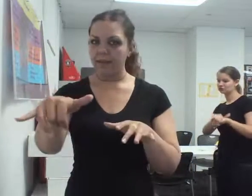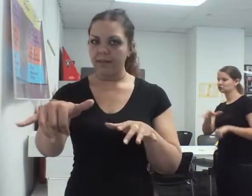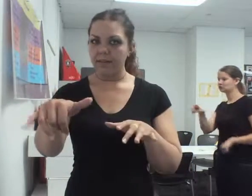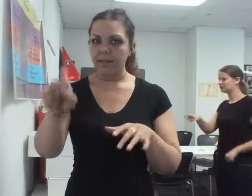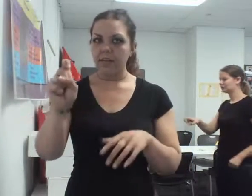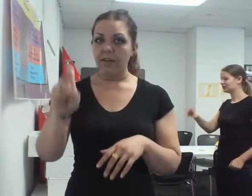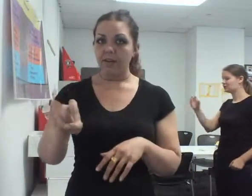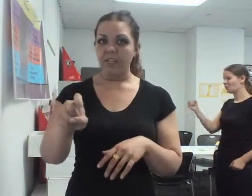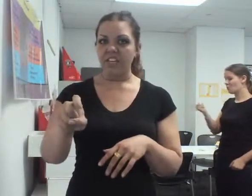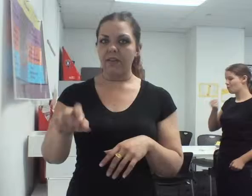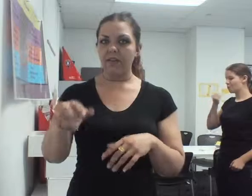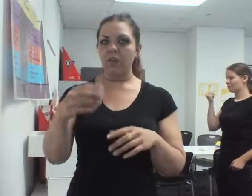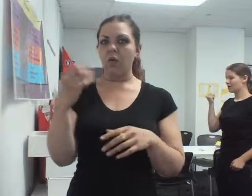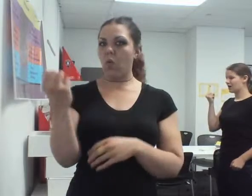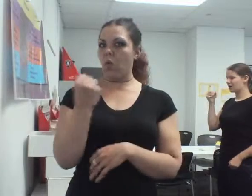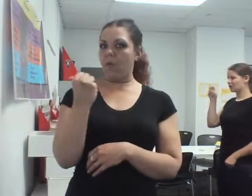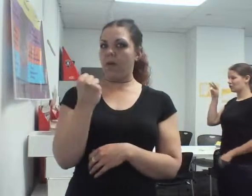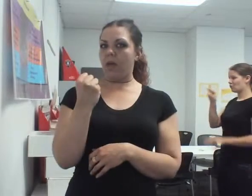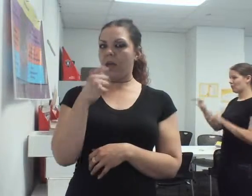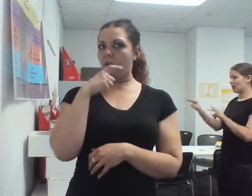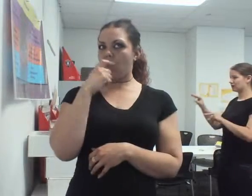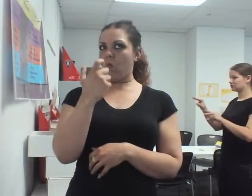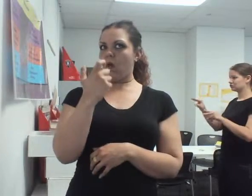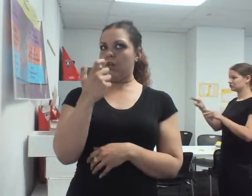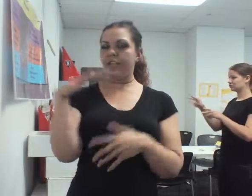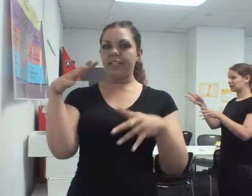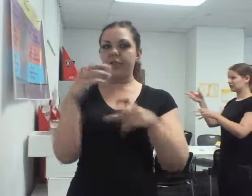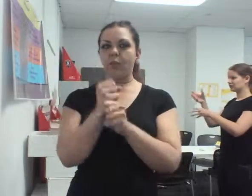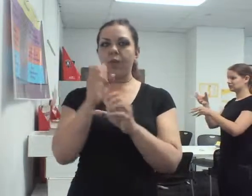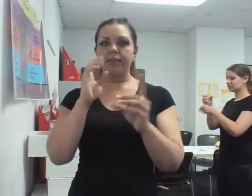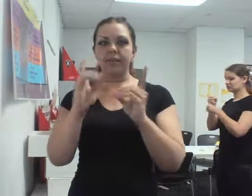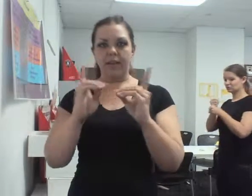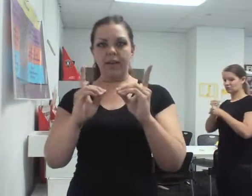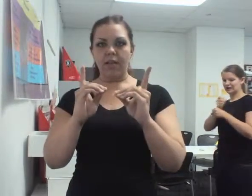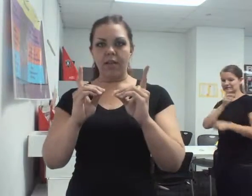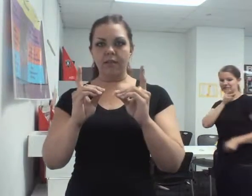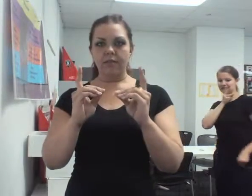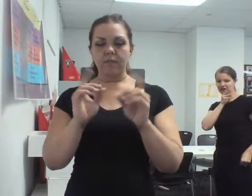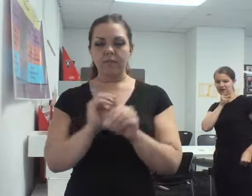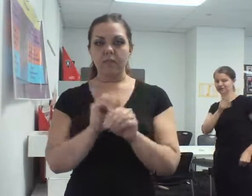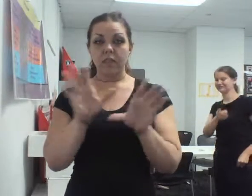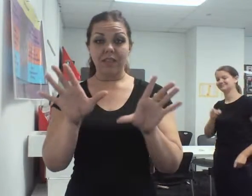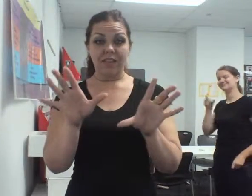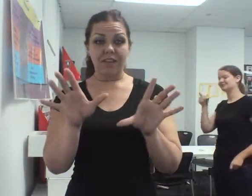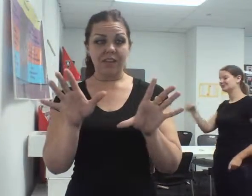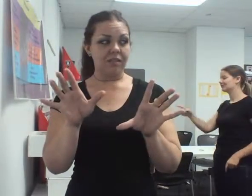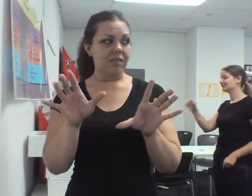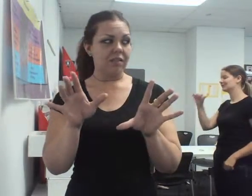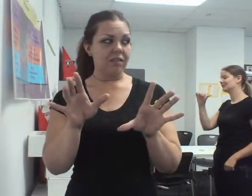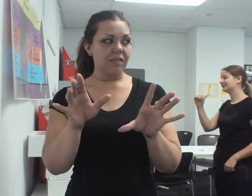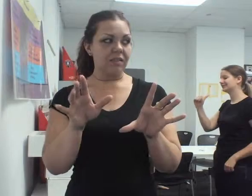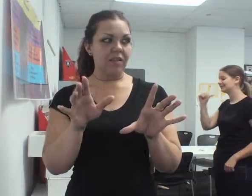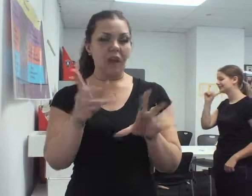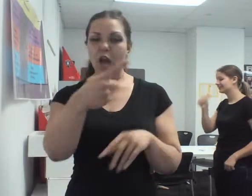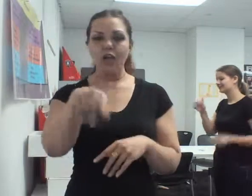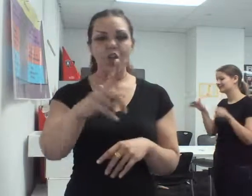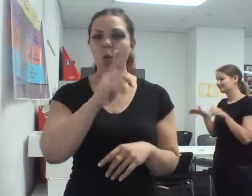then summarize the dialogue. That clear? You won't do it. You'll do first person, and